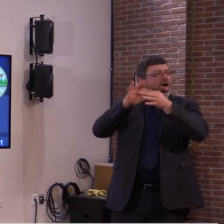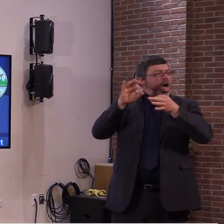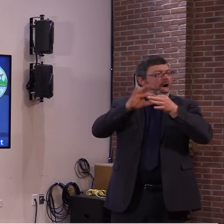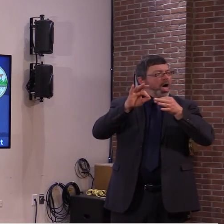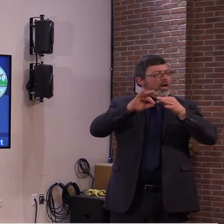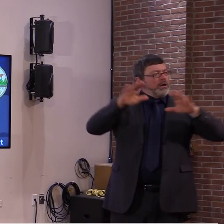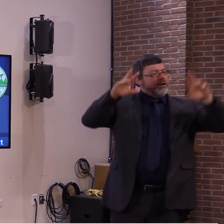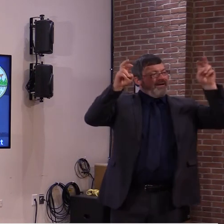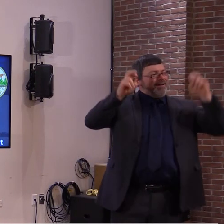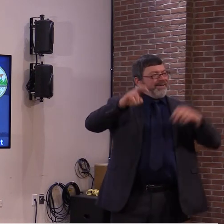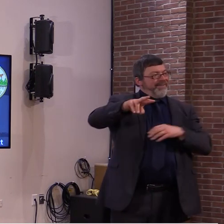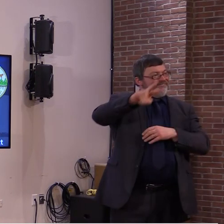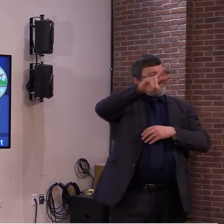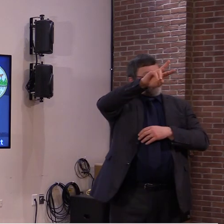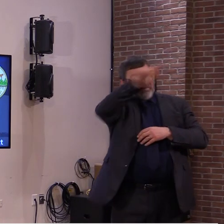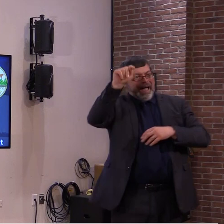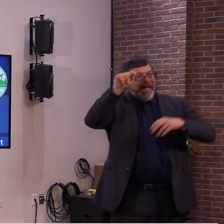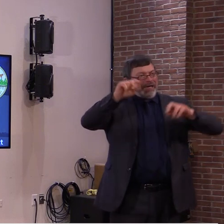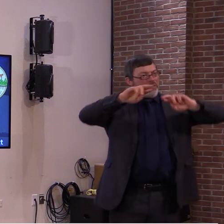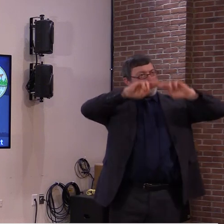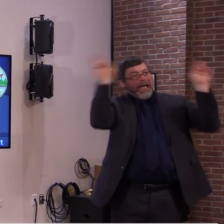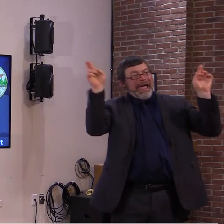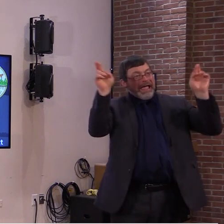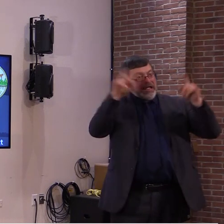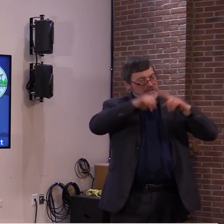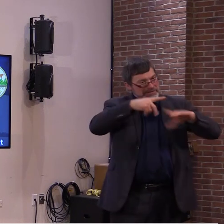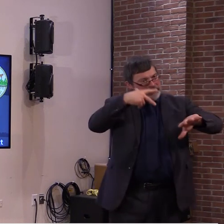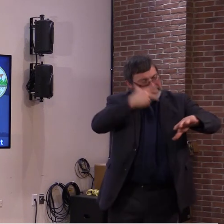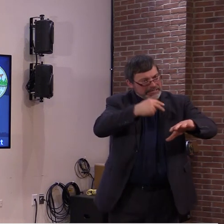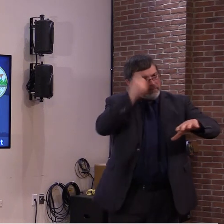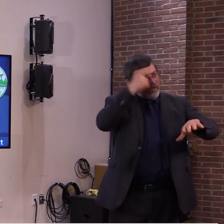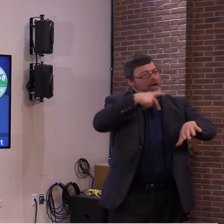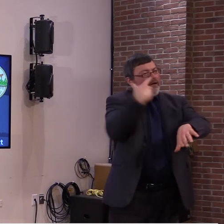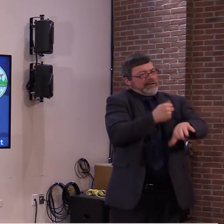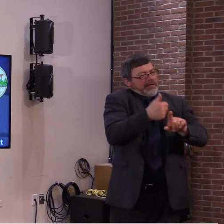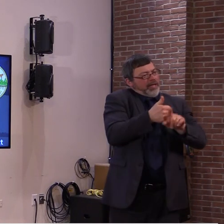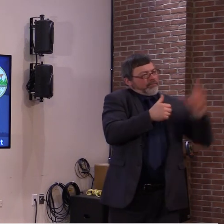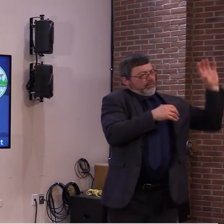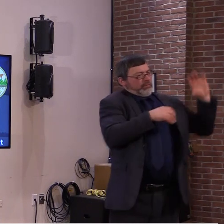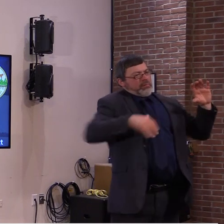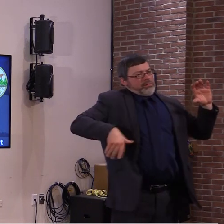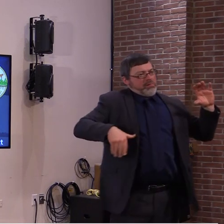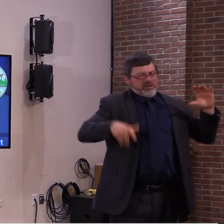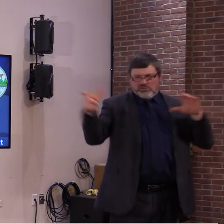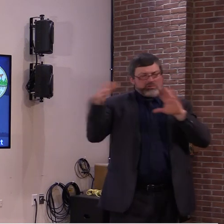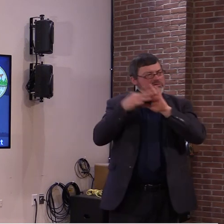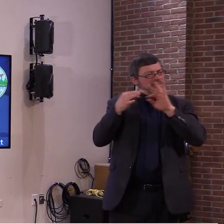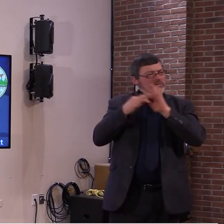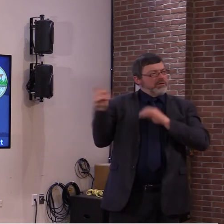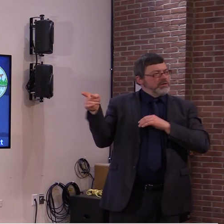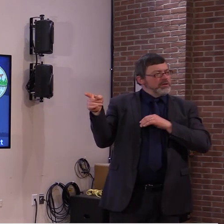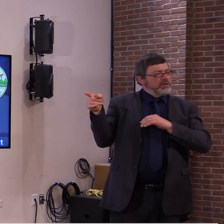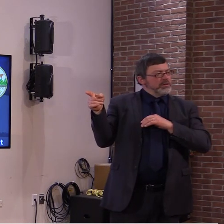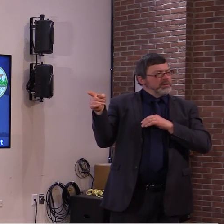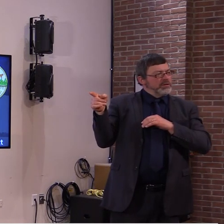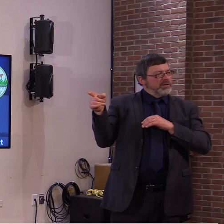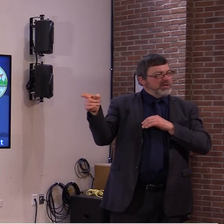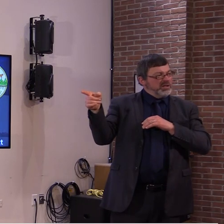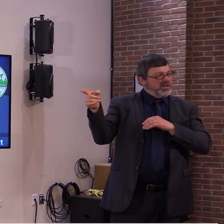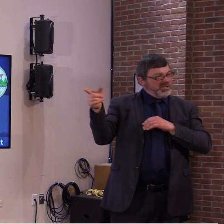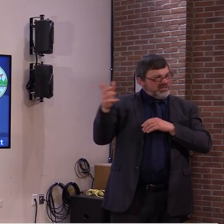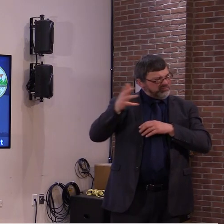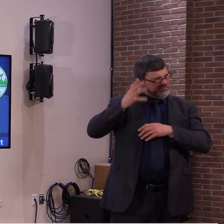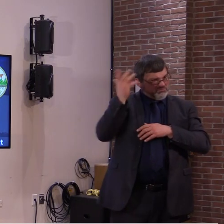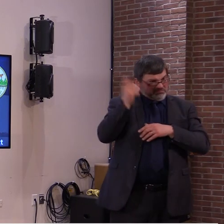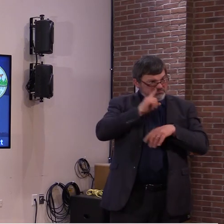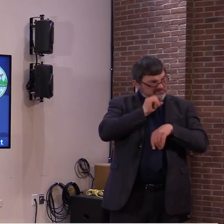I kind of have to question whether we're as ready as we could have been if we have this lag time and if we didn't foresee some of these issues